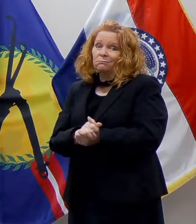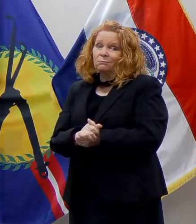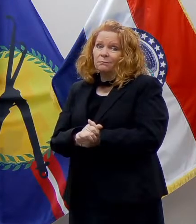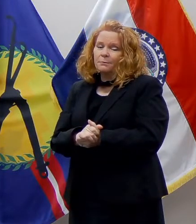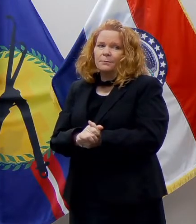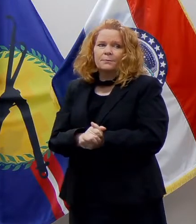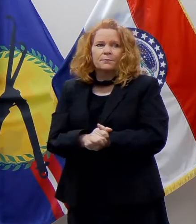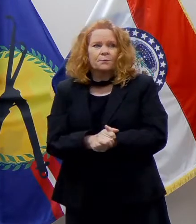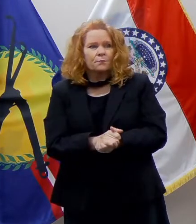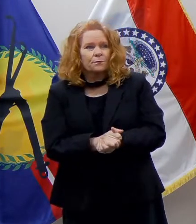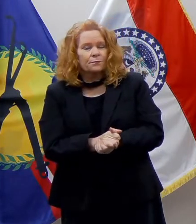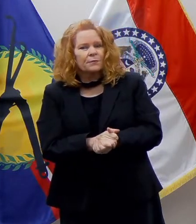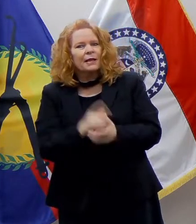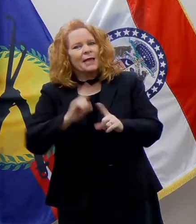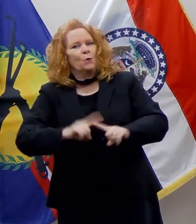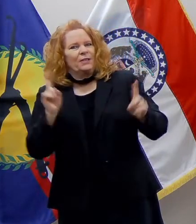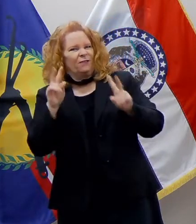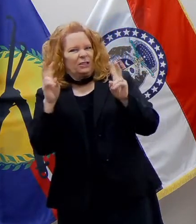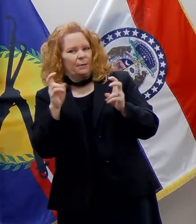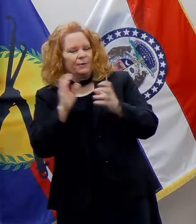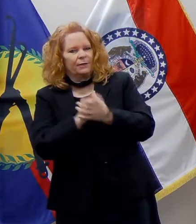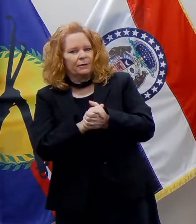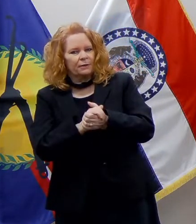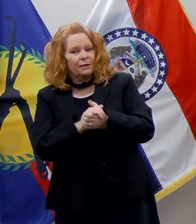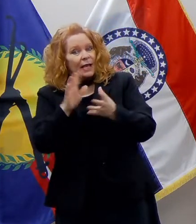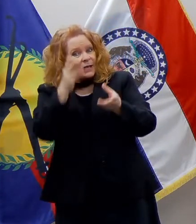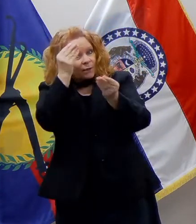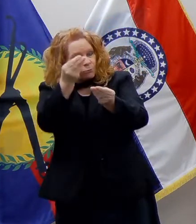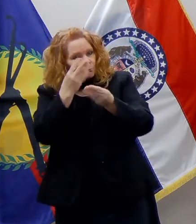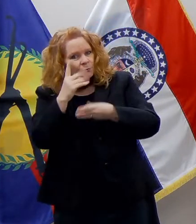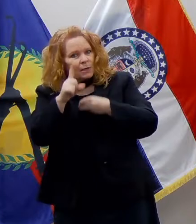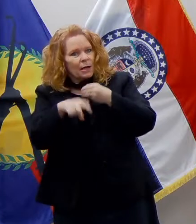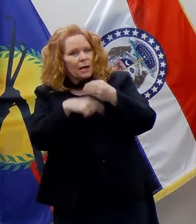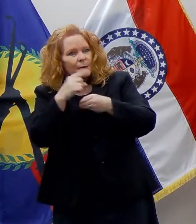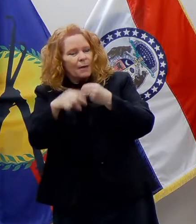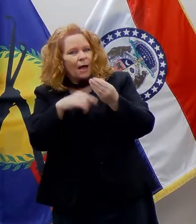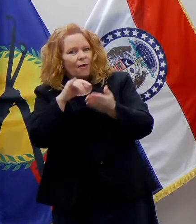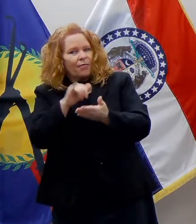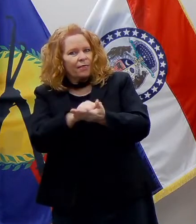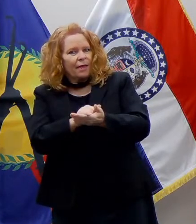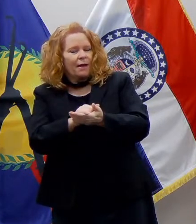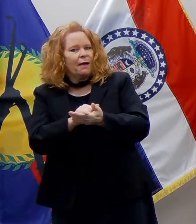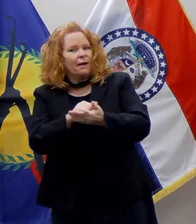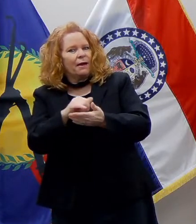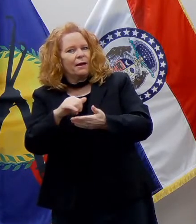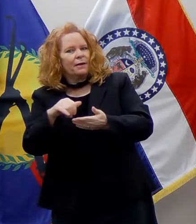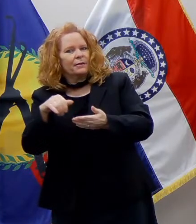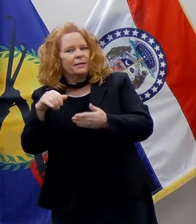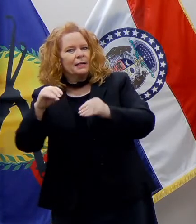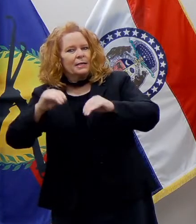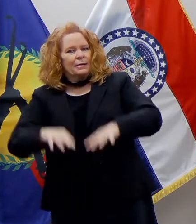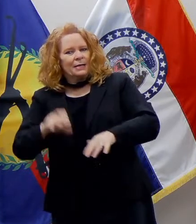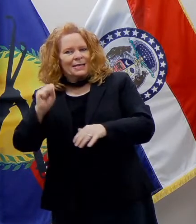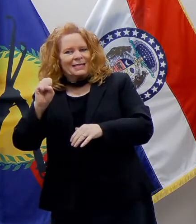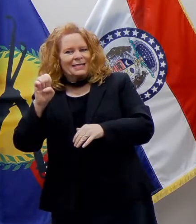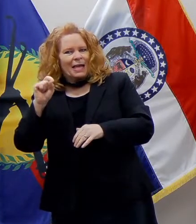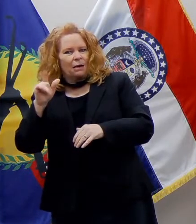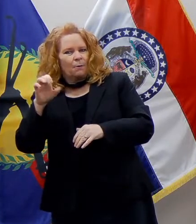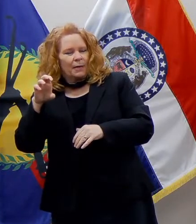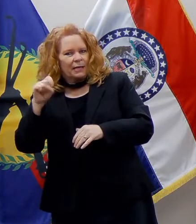To ask about a different subject, can you provide an update on the RAM settlement negotiations and whether the county and city